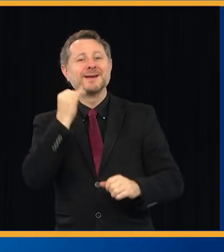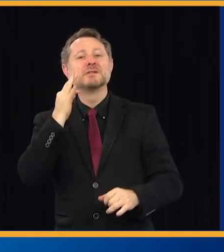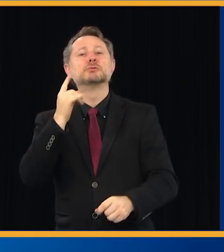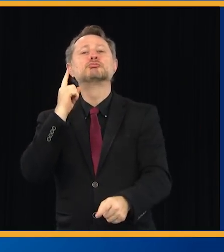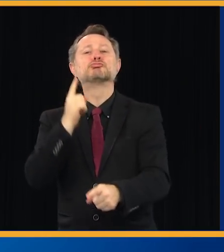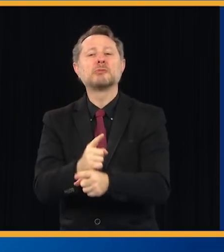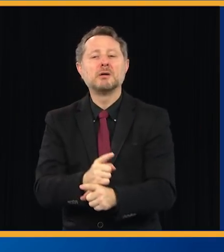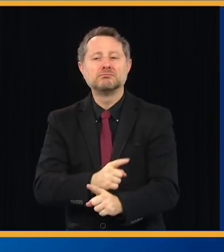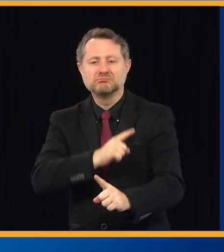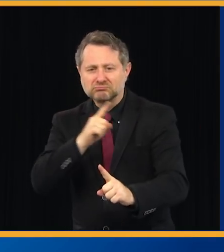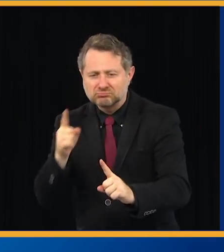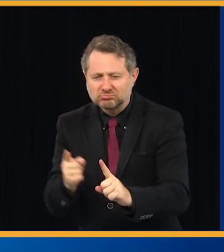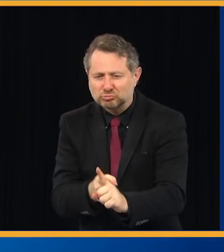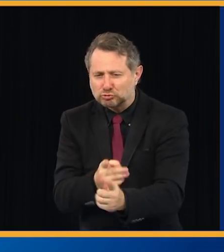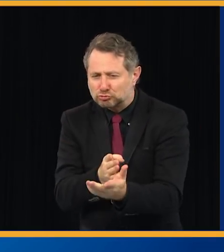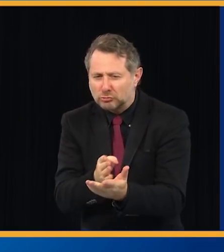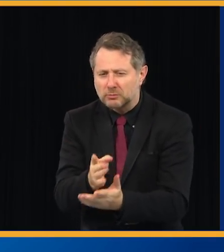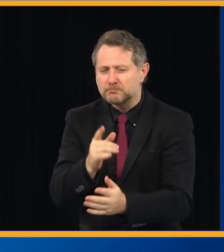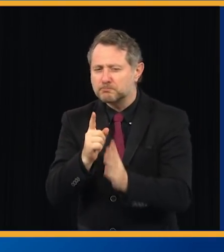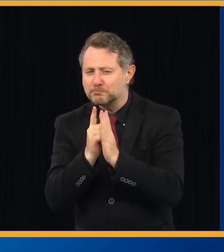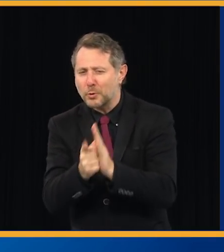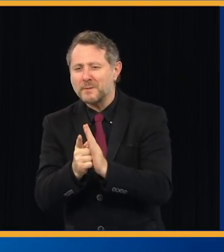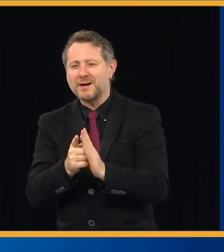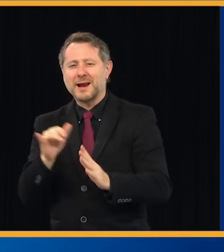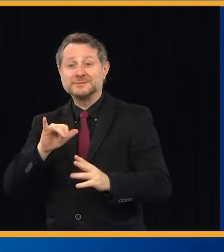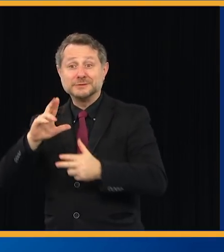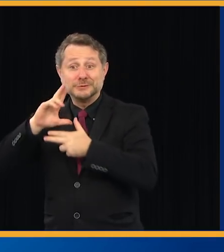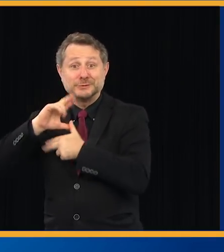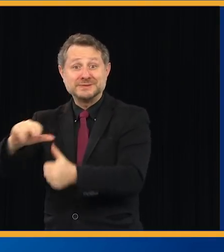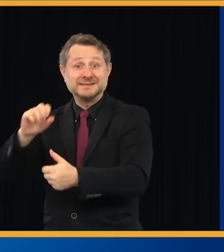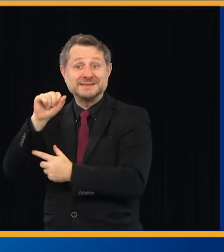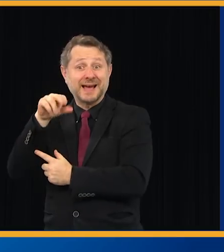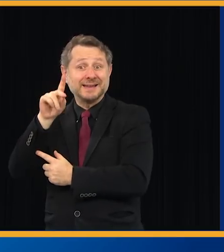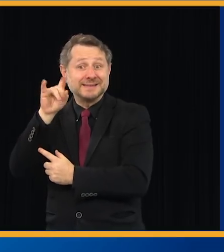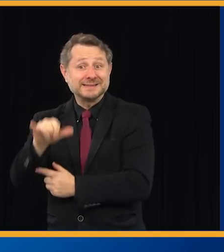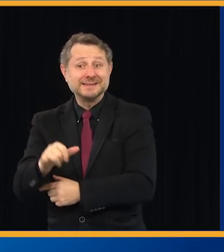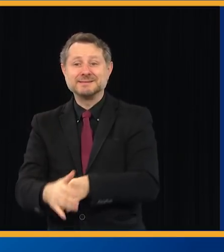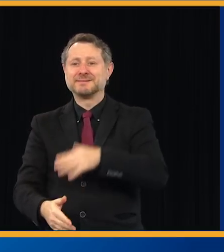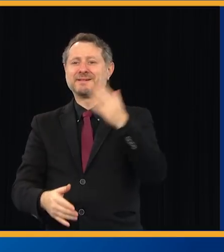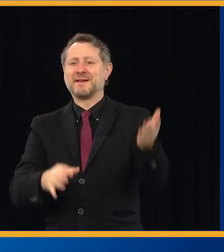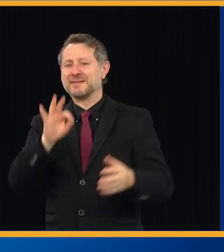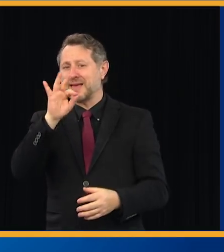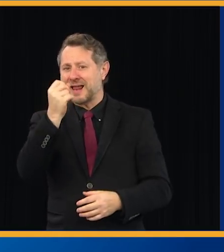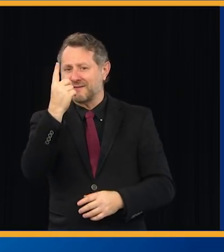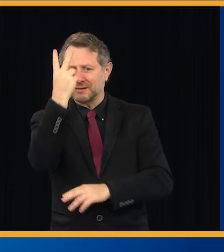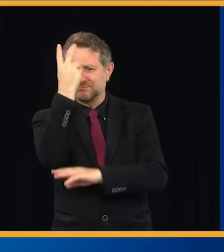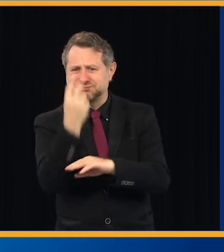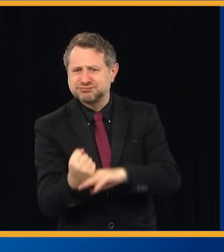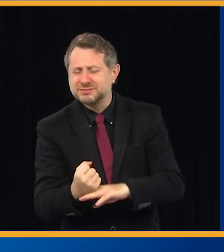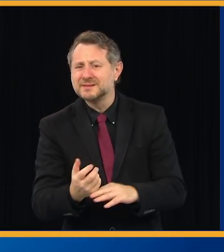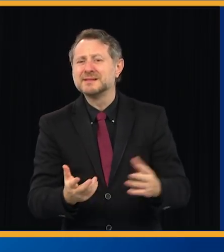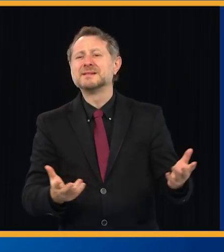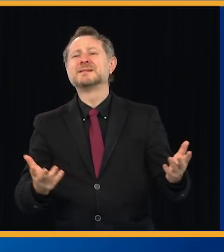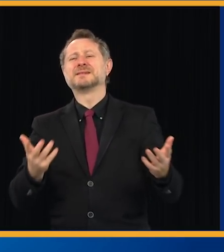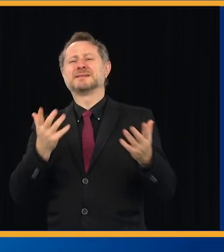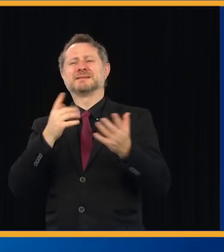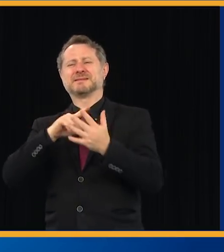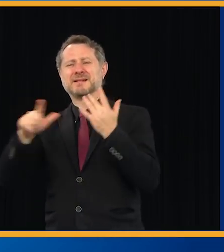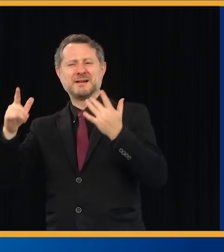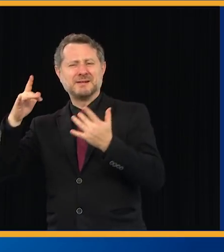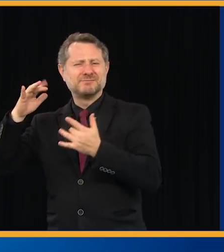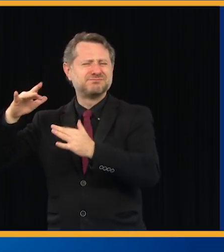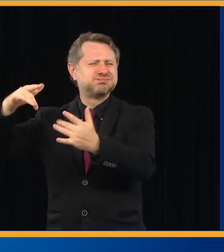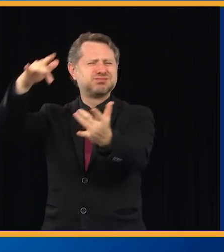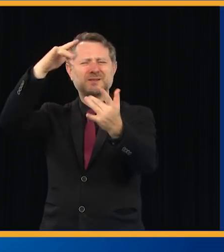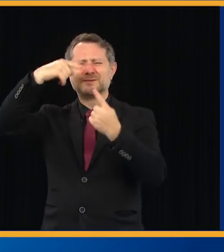moments, like a Superstorm Sandy, like a 9/11, like we've seen after natural disasters around the country, where people say, I get it, and I'm